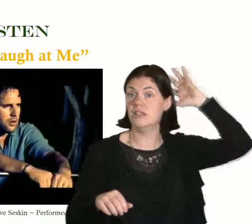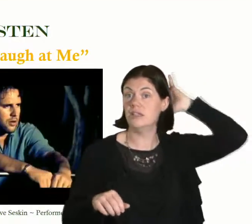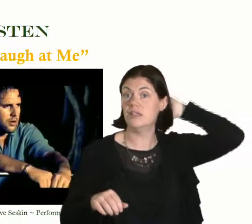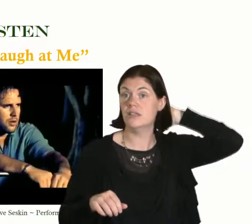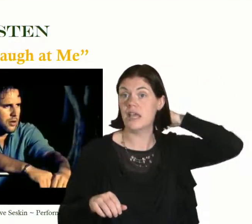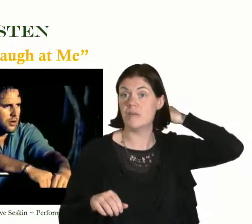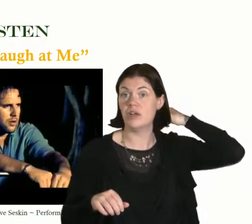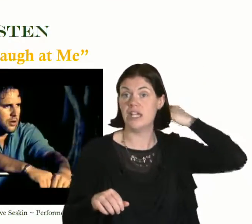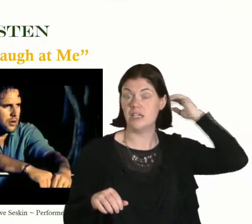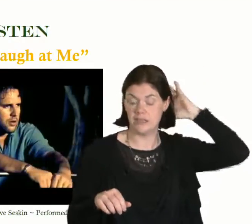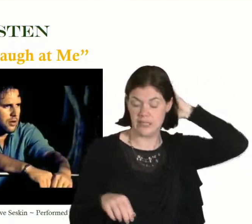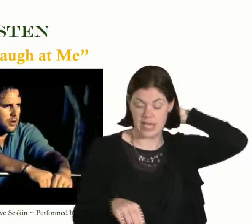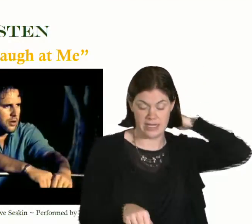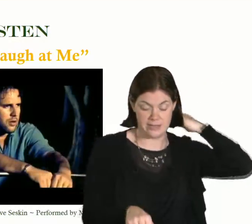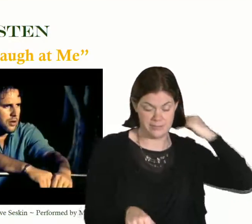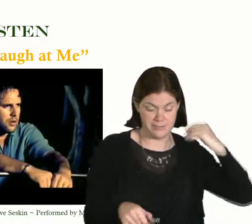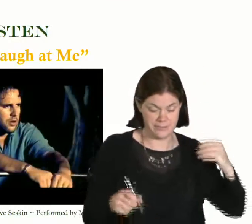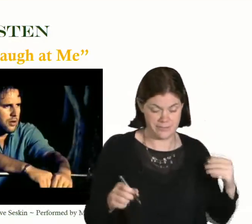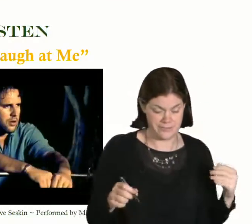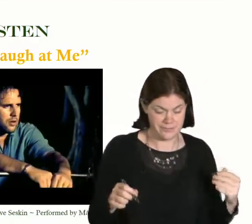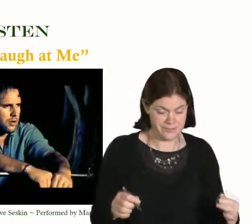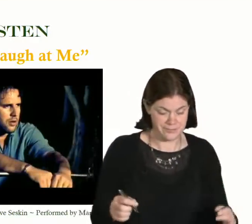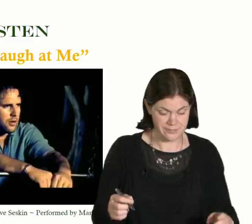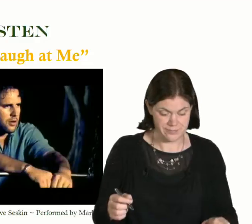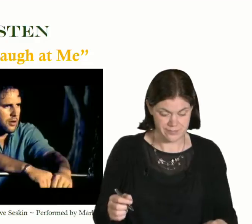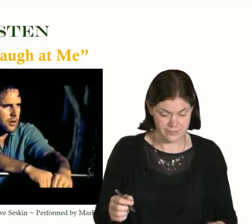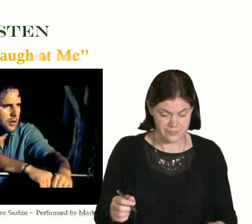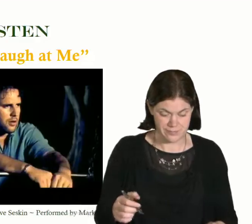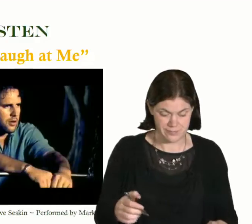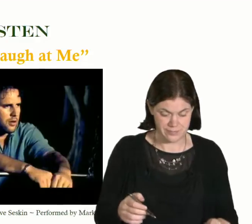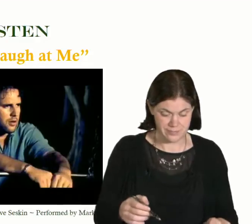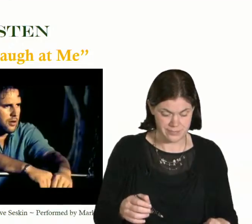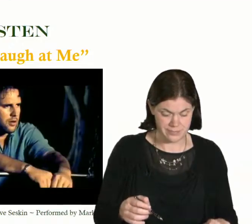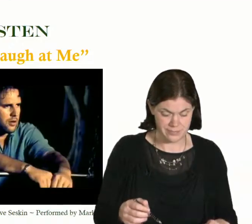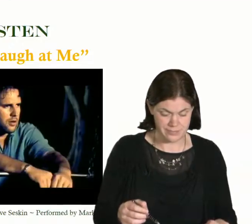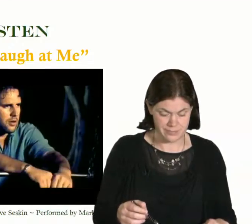Ian? Emery? Kaylin?